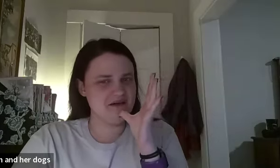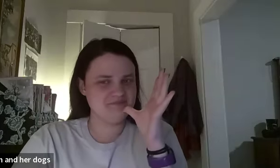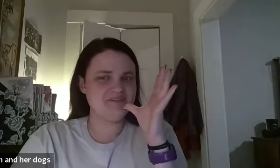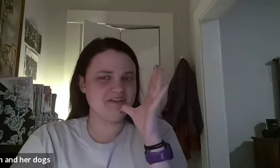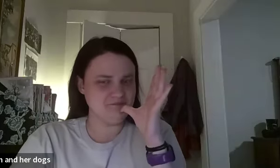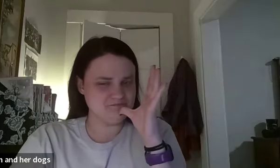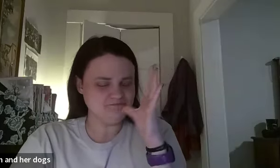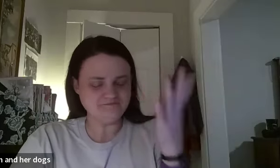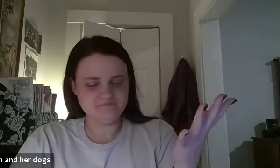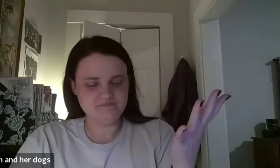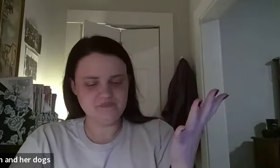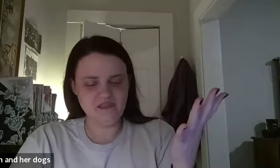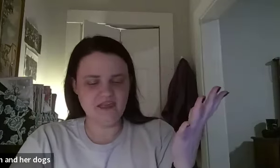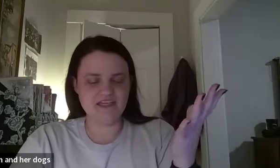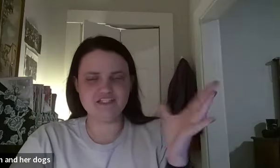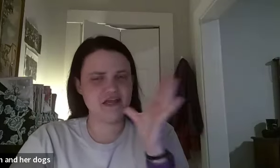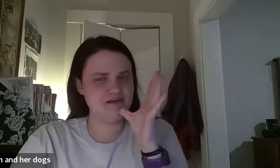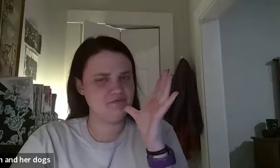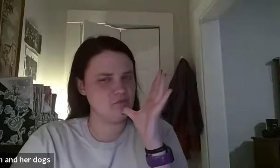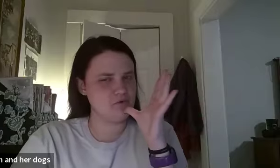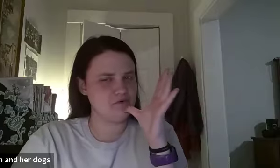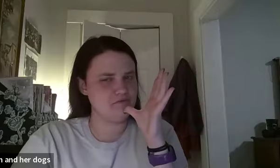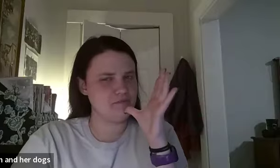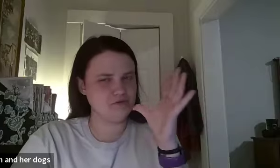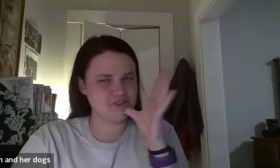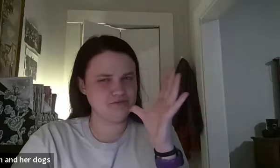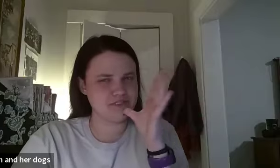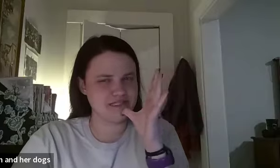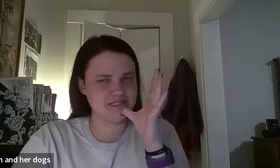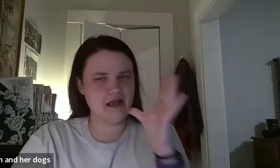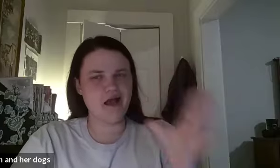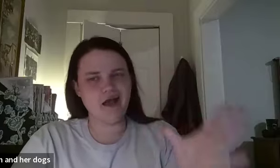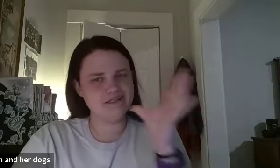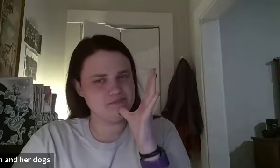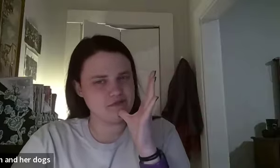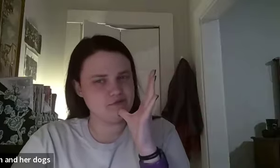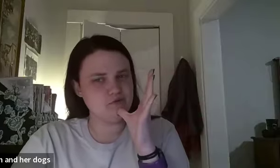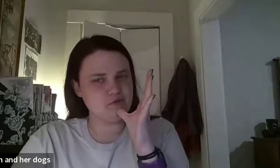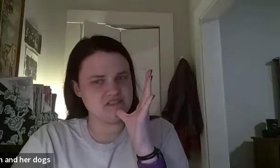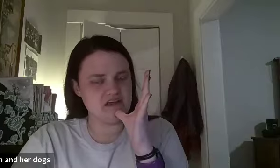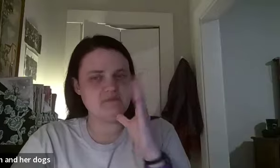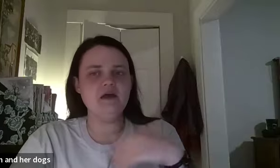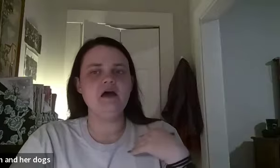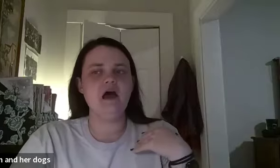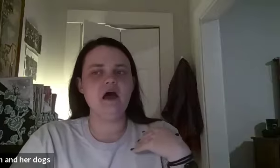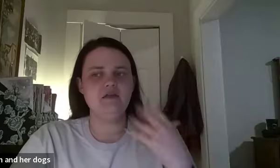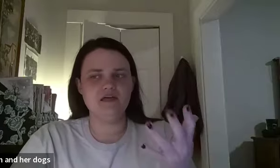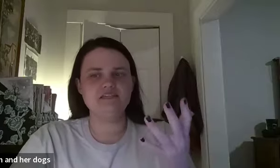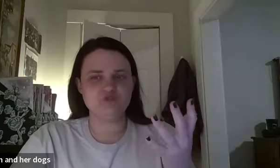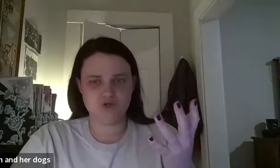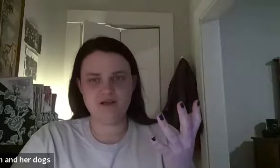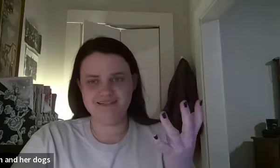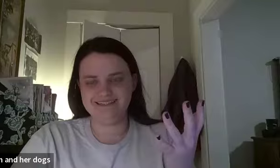tap. So it's just kind of more of emotion with it. I typically will do one time unless I'm trying to